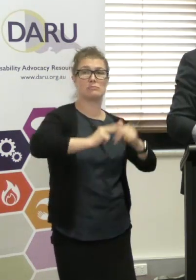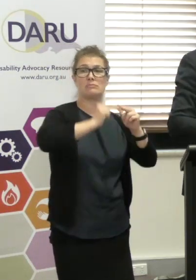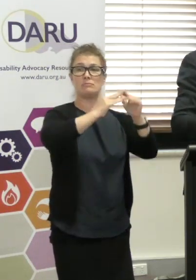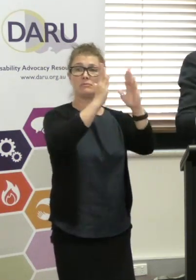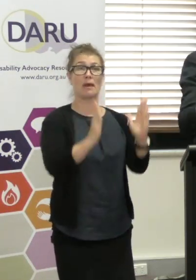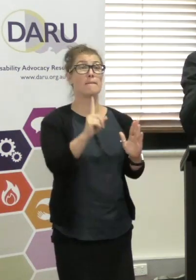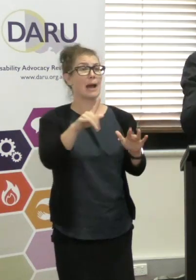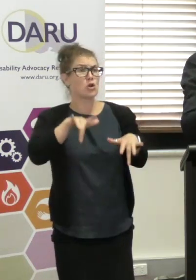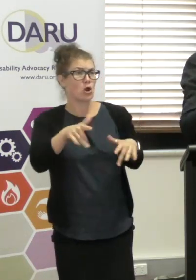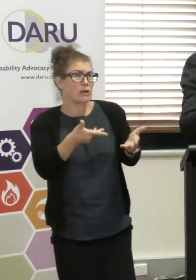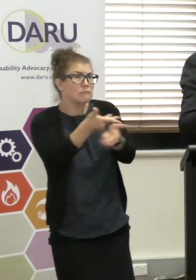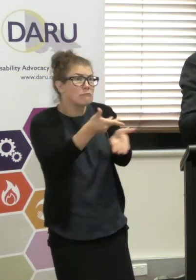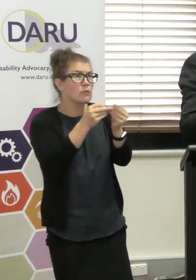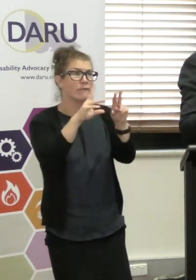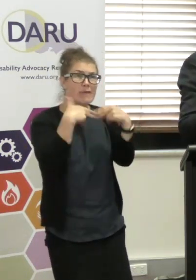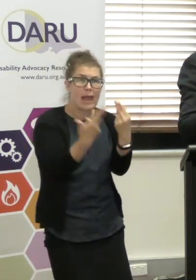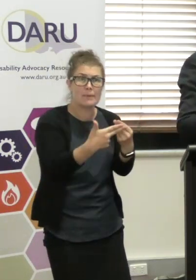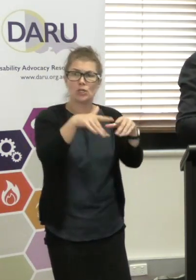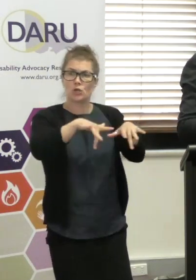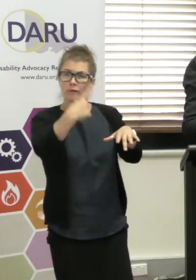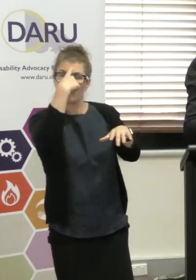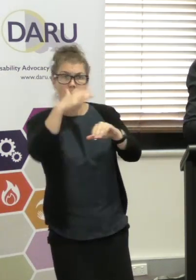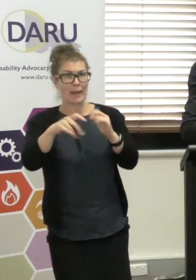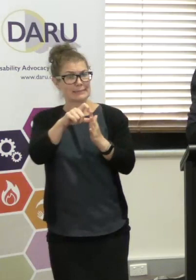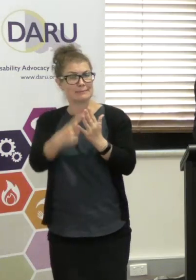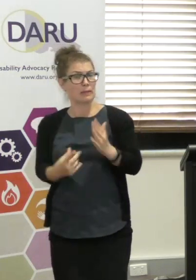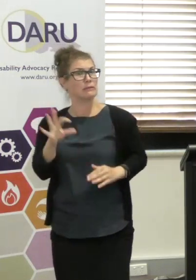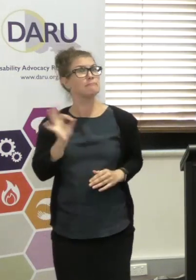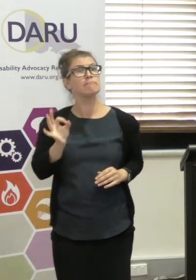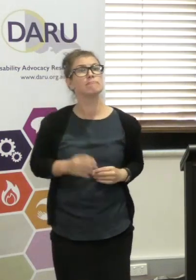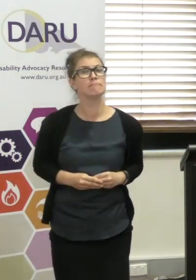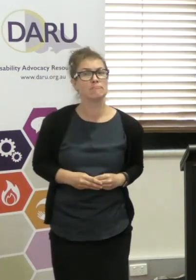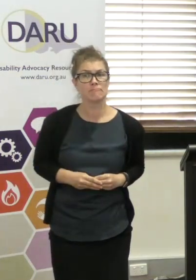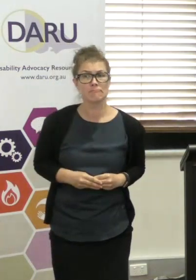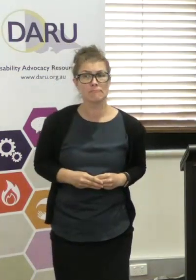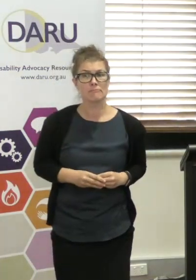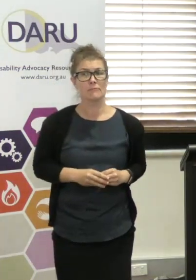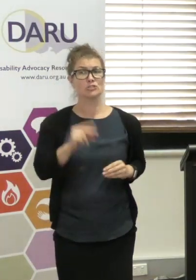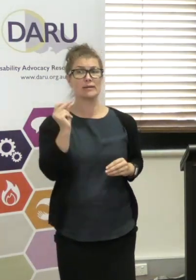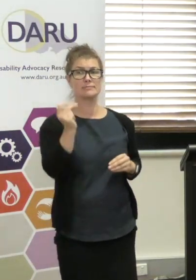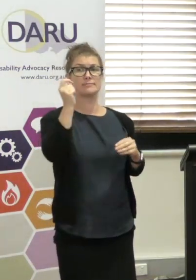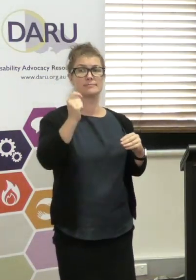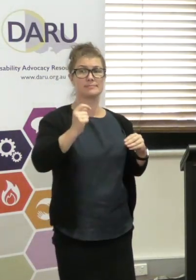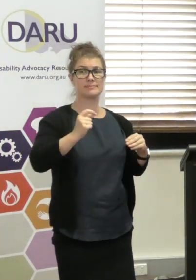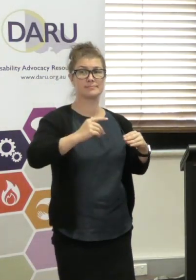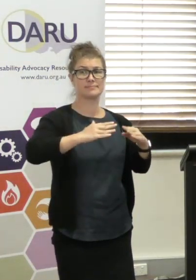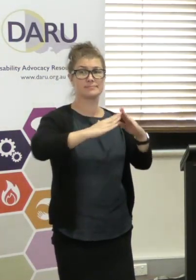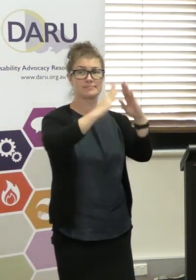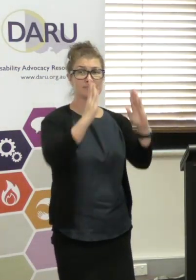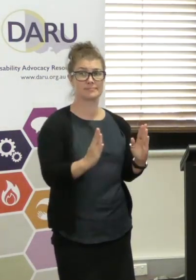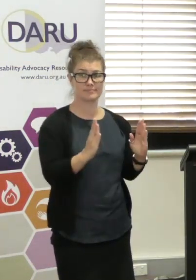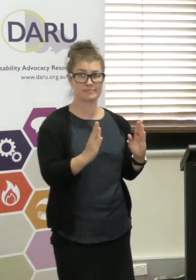and no consultation or consideration about disability. So I'm just going to walk over here for a bit. So see that bit